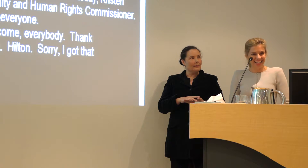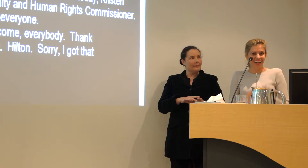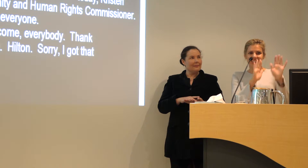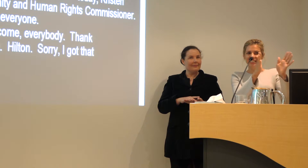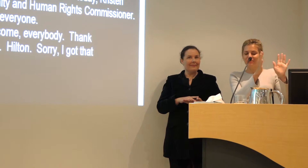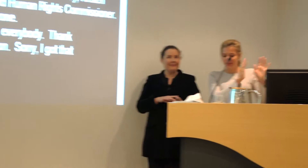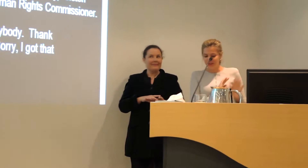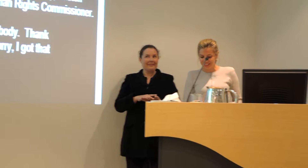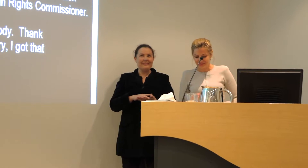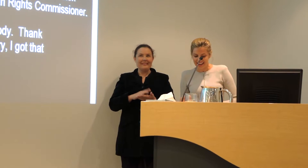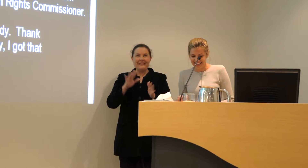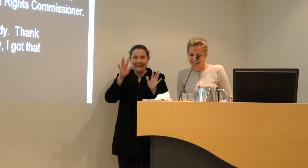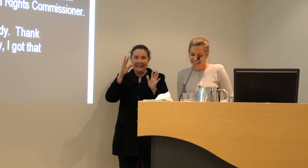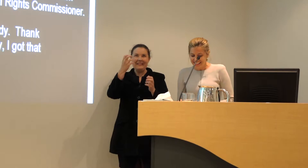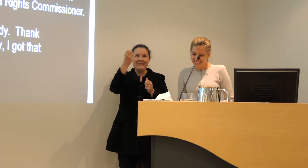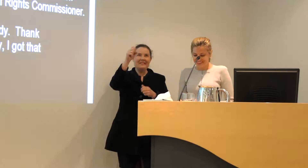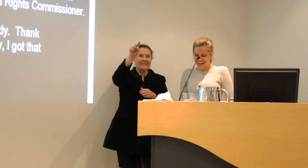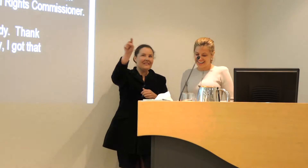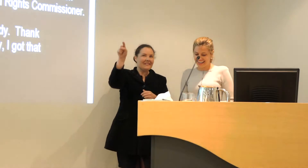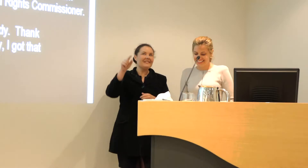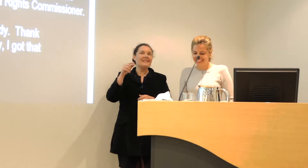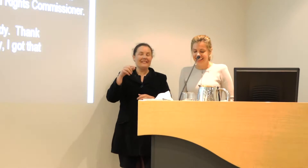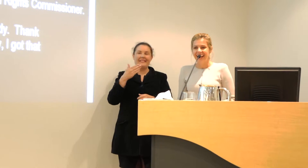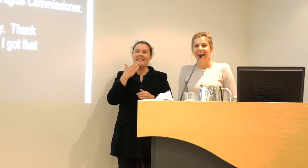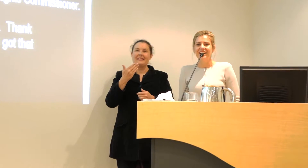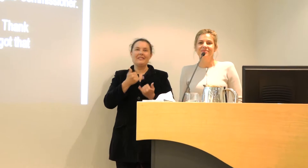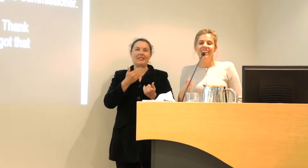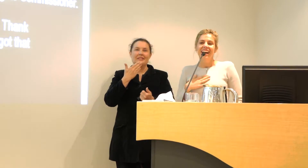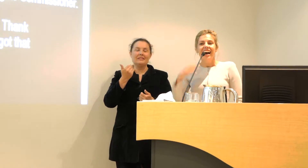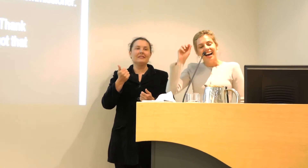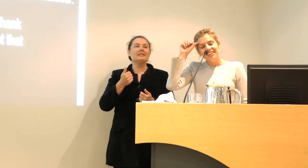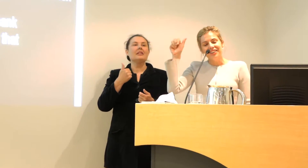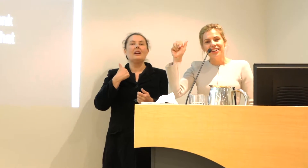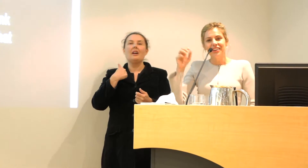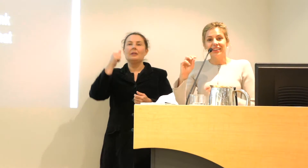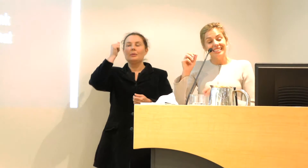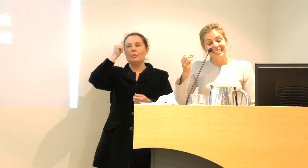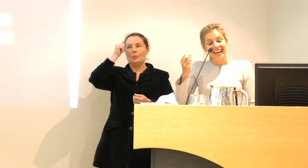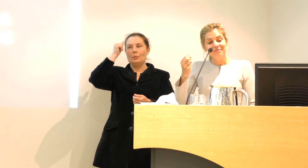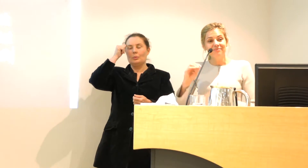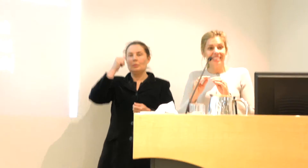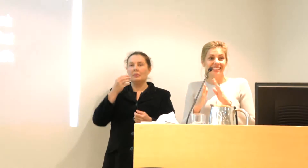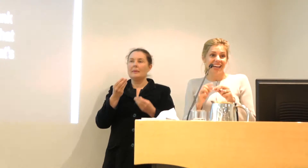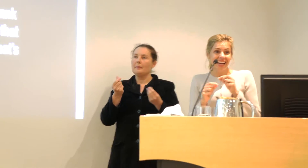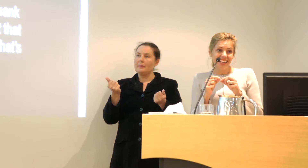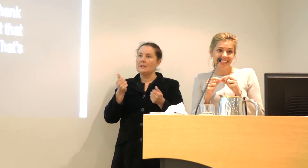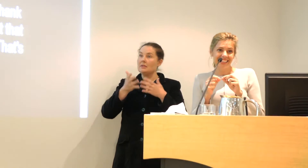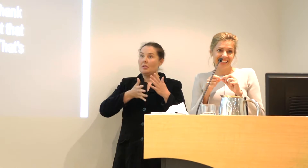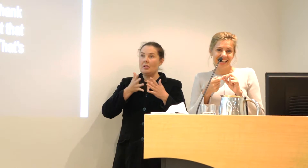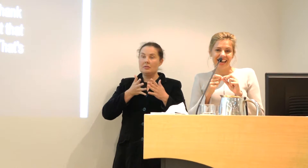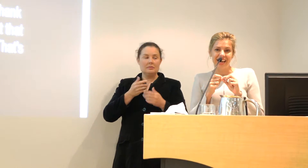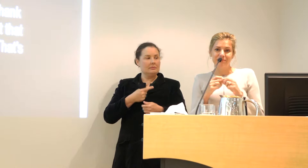And I'm getting some applause. That's very nice. I know some